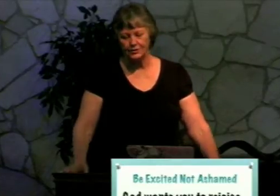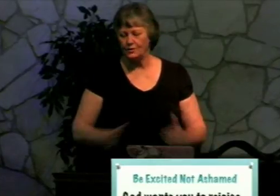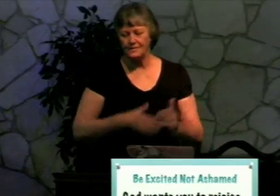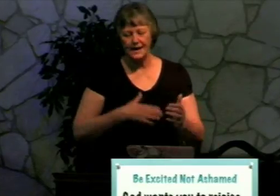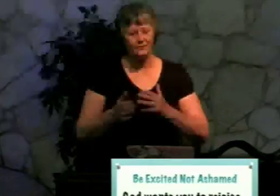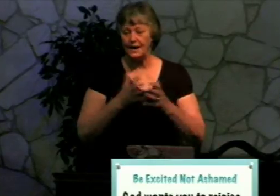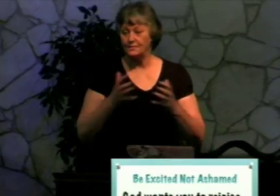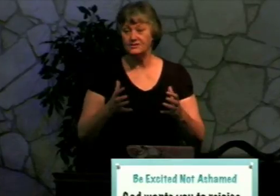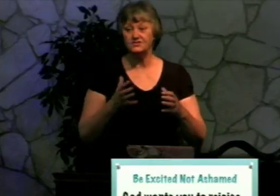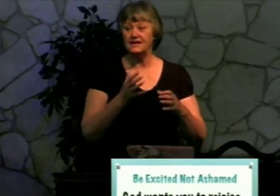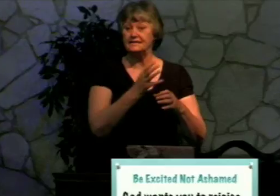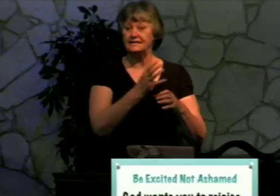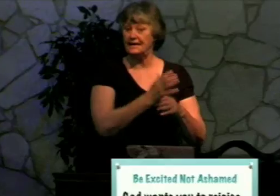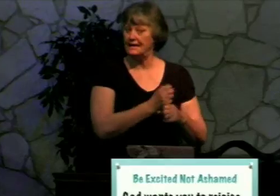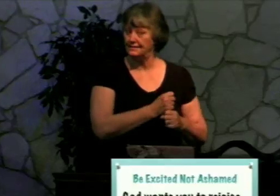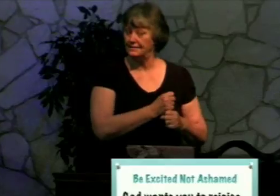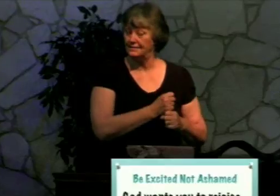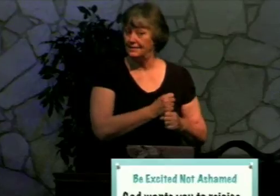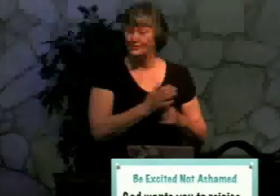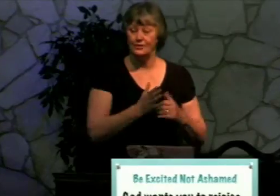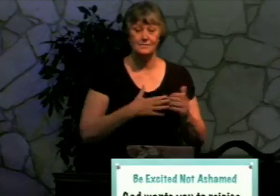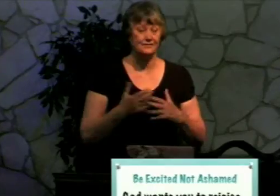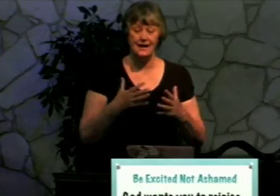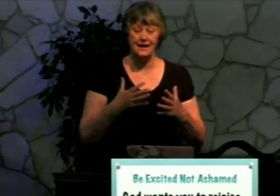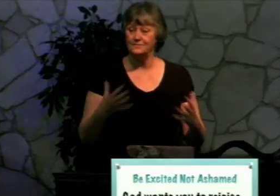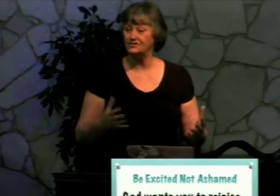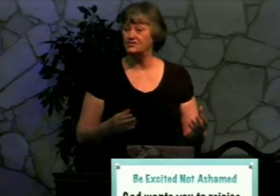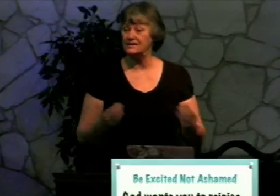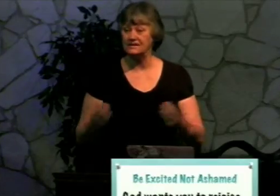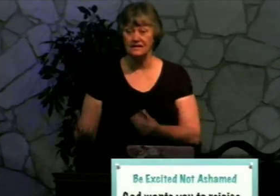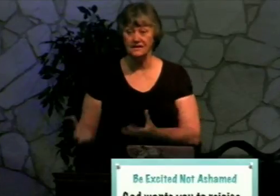No matter how much they get, no matter how much they give,